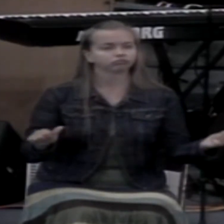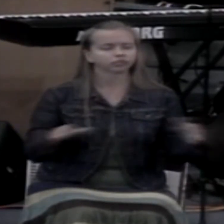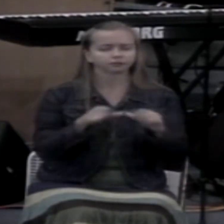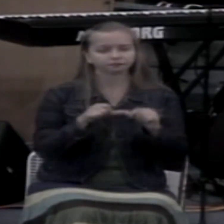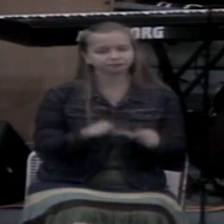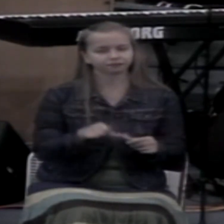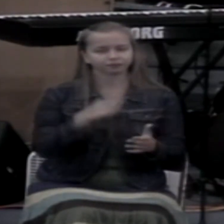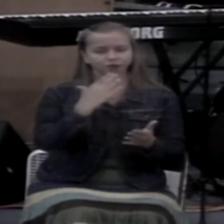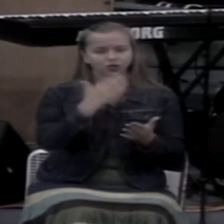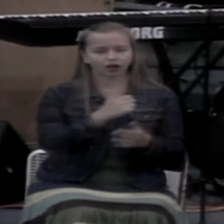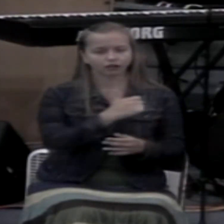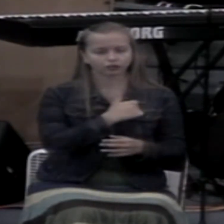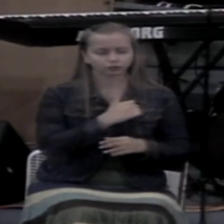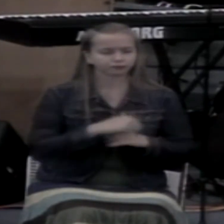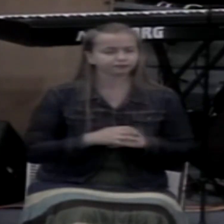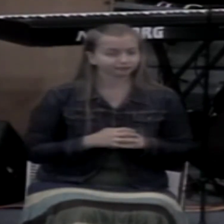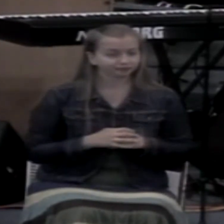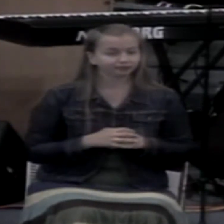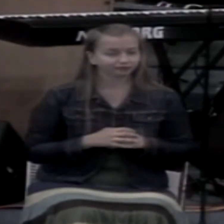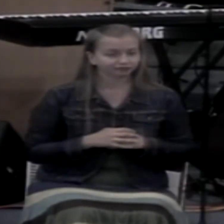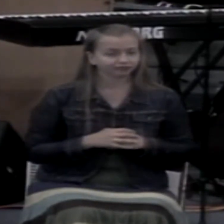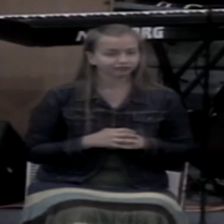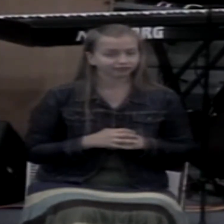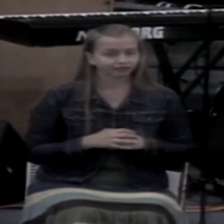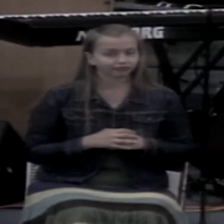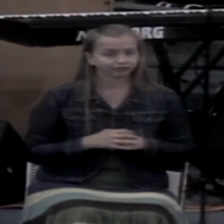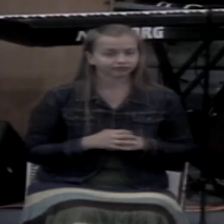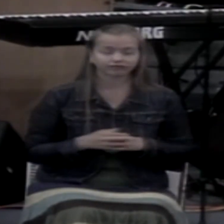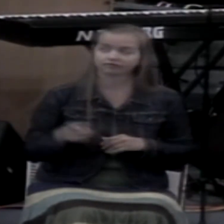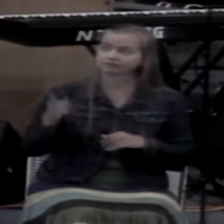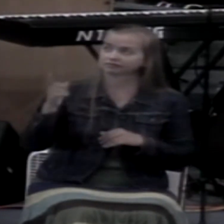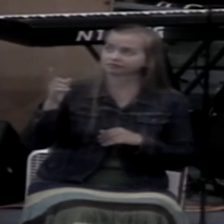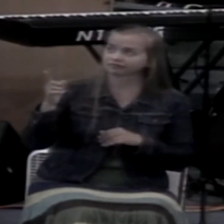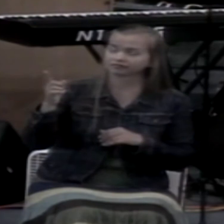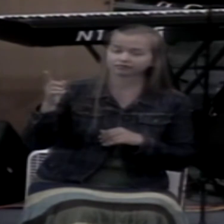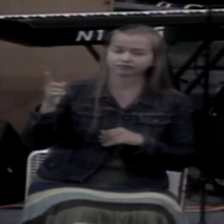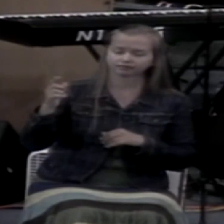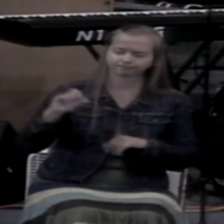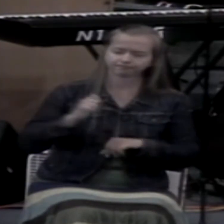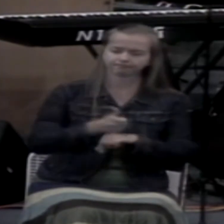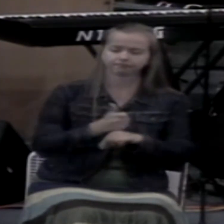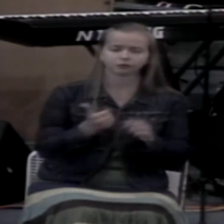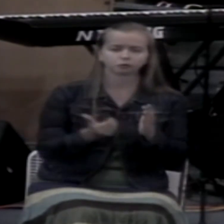Attitude. Now listen to me. If you will be right with your attitude and right with your